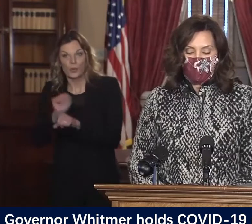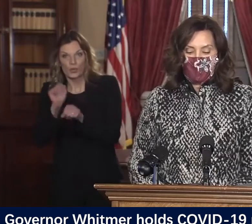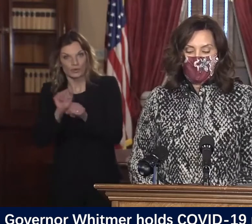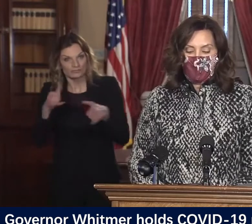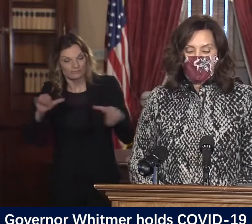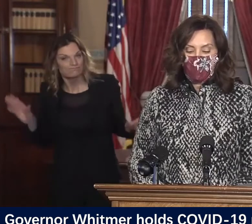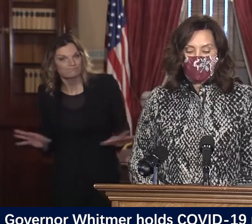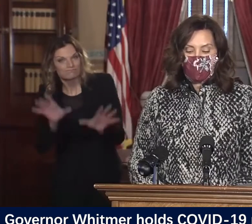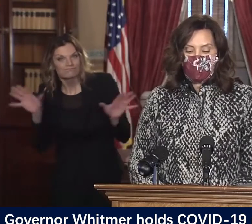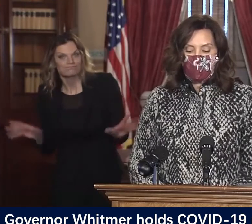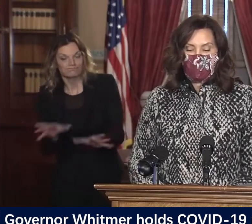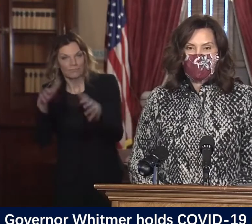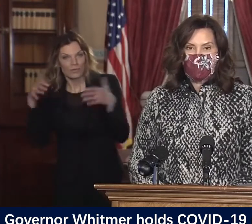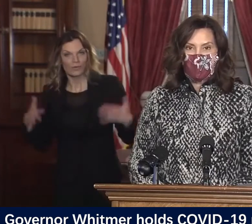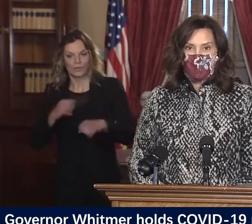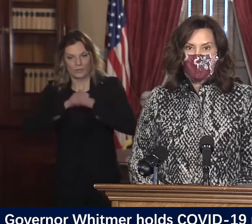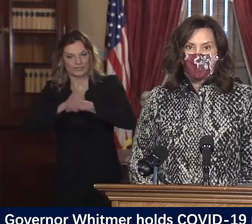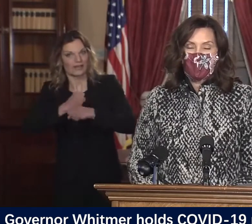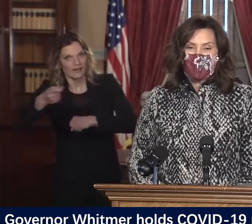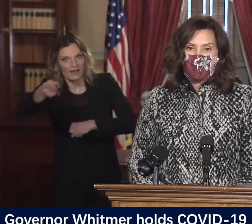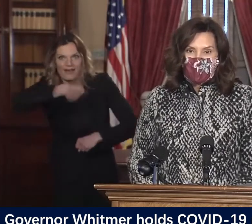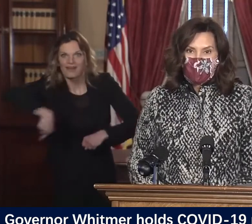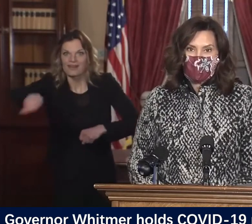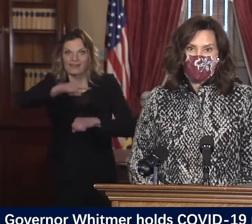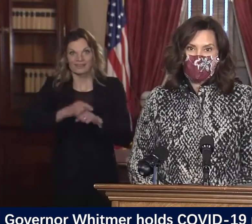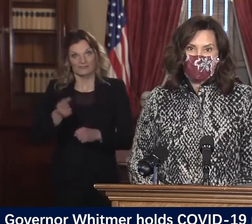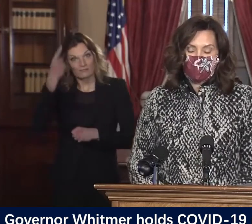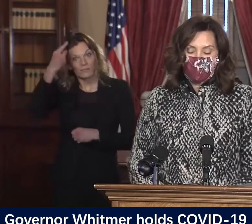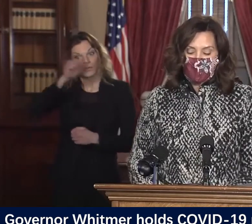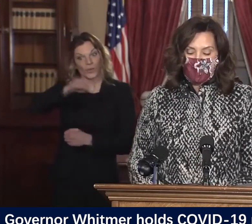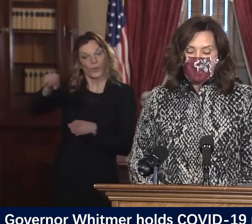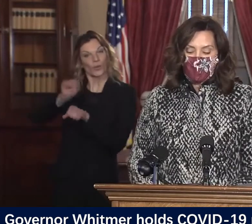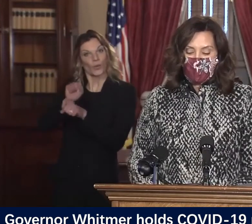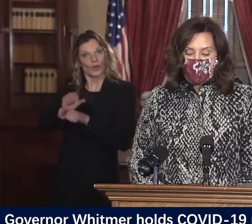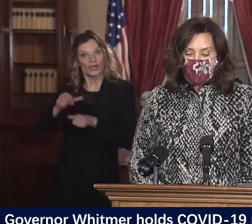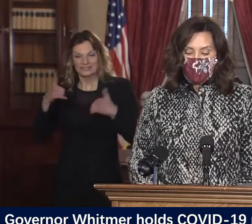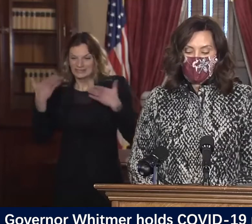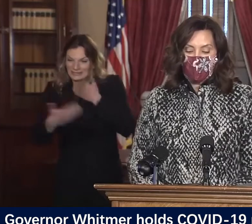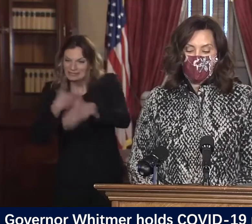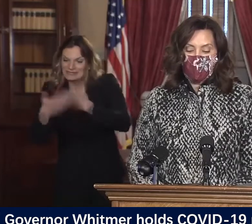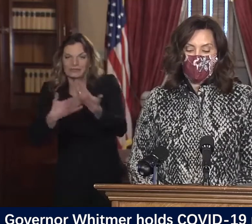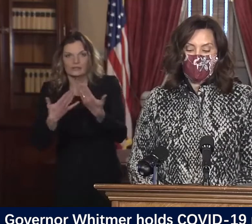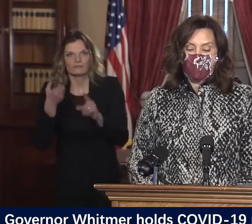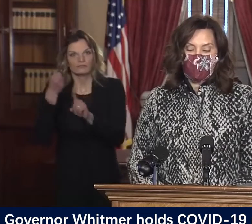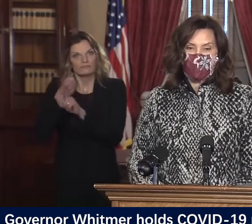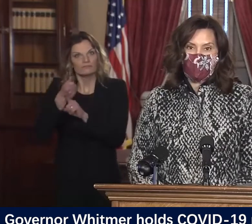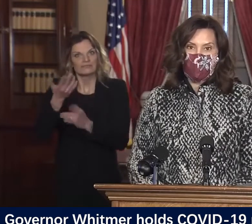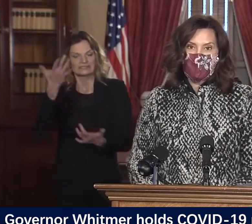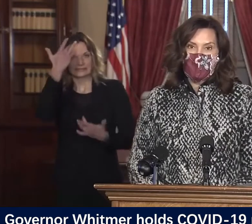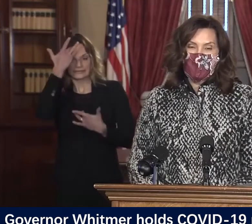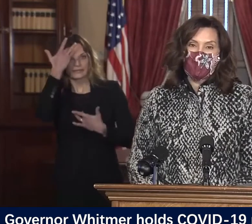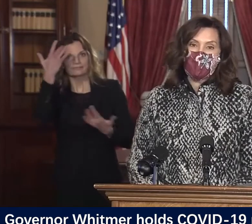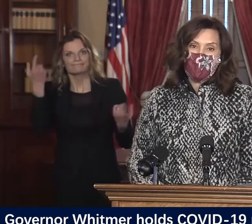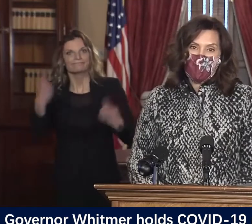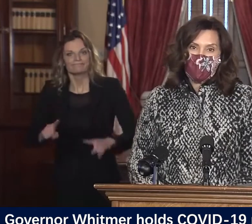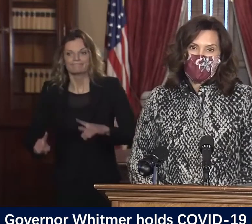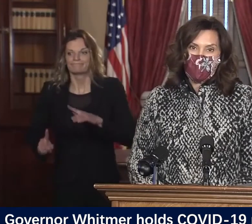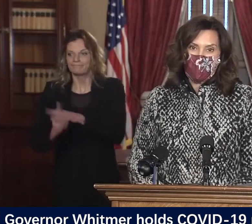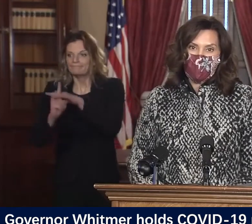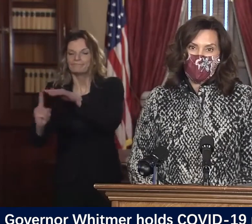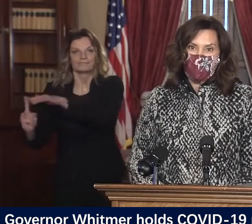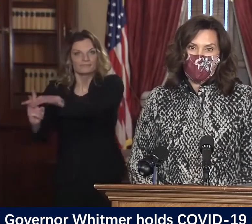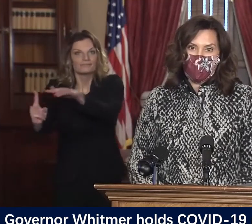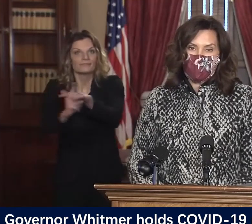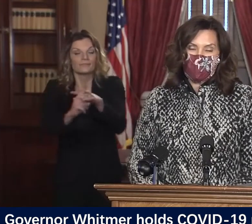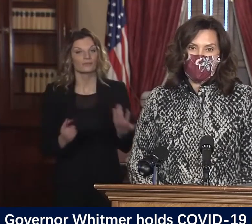day to protect us, they're getting sick. They're unable to come into work because of the rapid